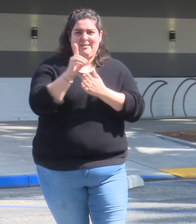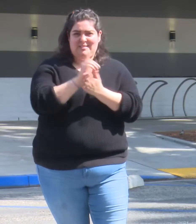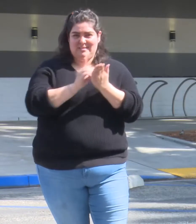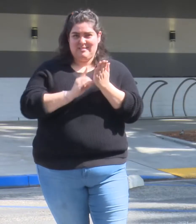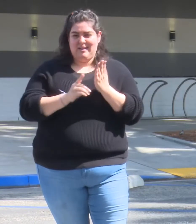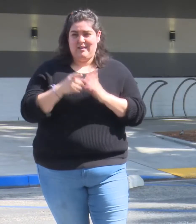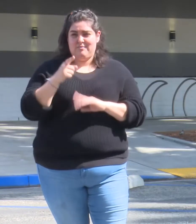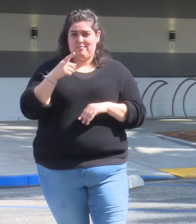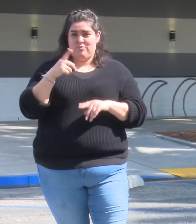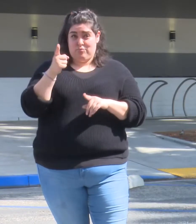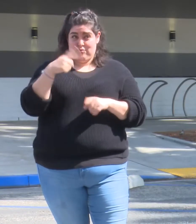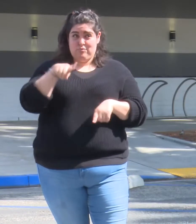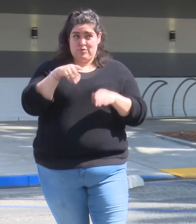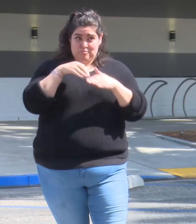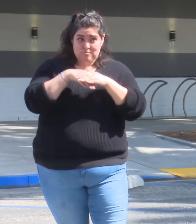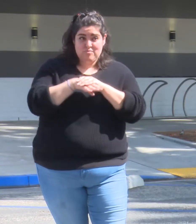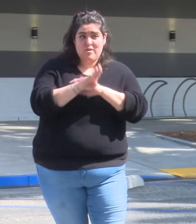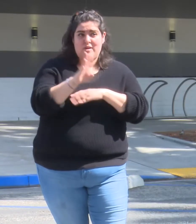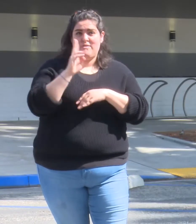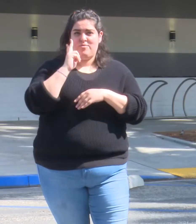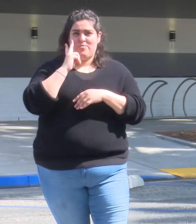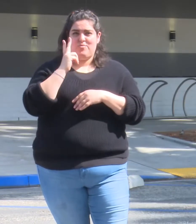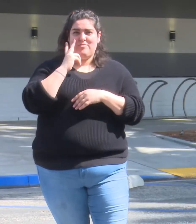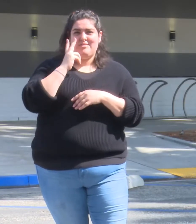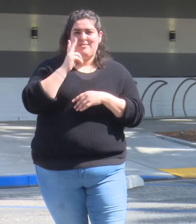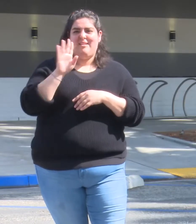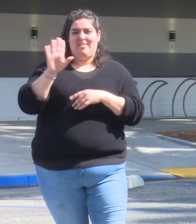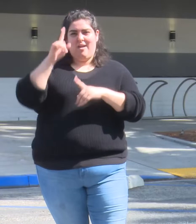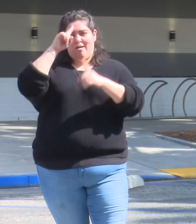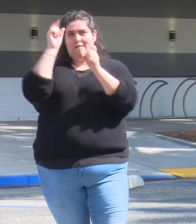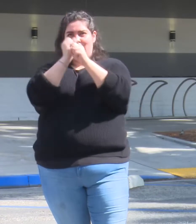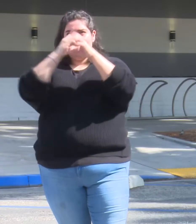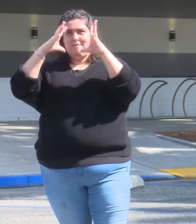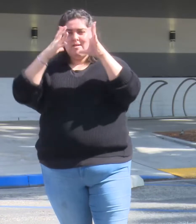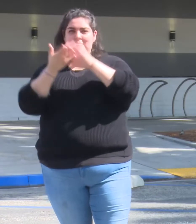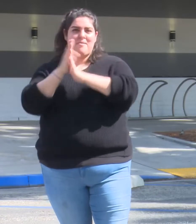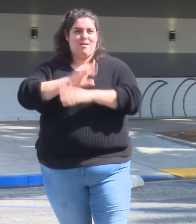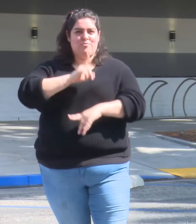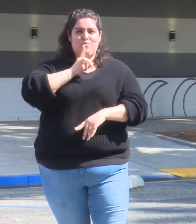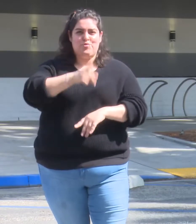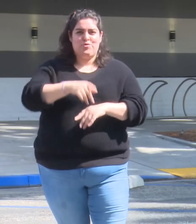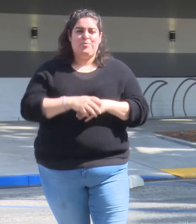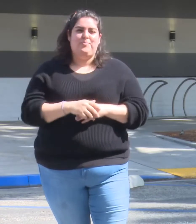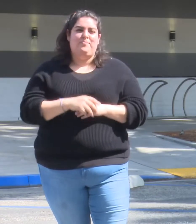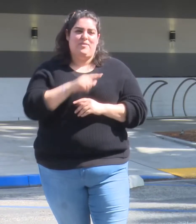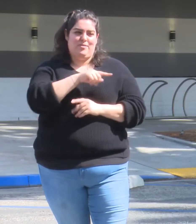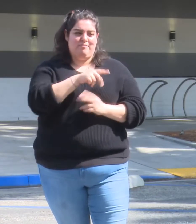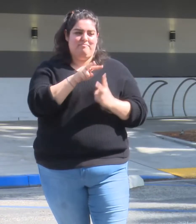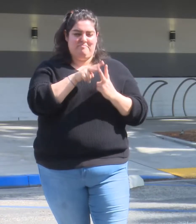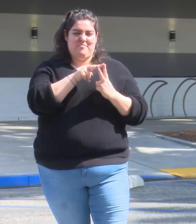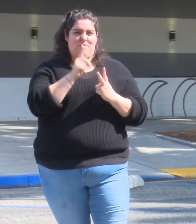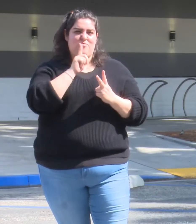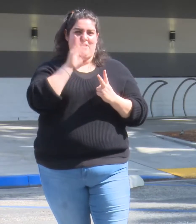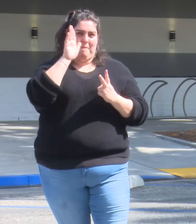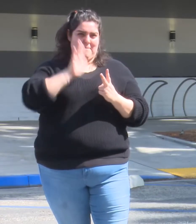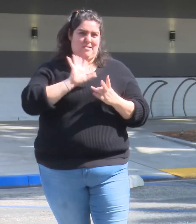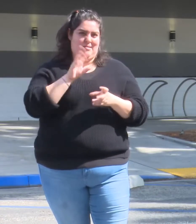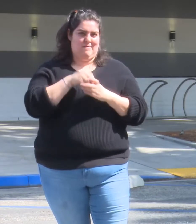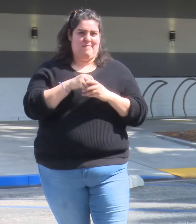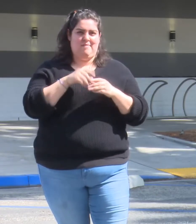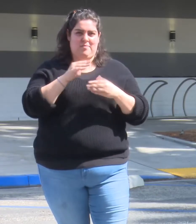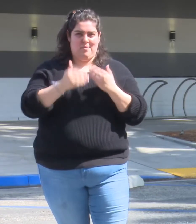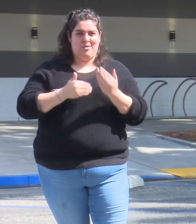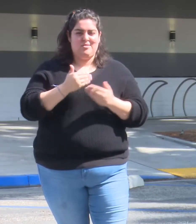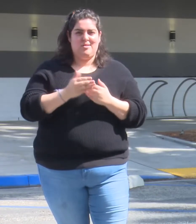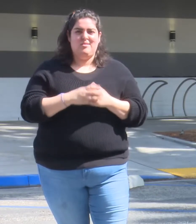you see inside is largely from their vision. So I just want you all to know, they were just amazing in this process. But I do want to talk about